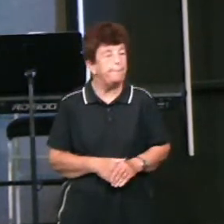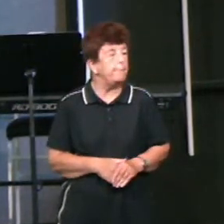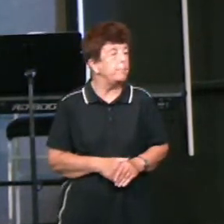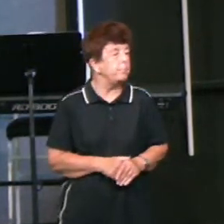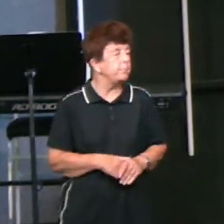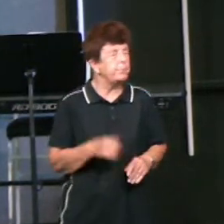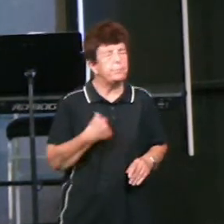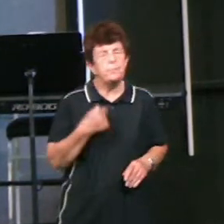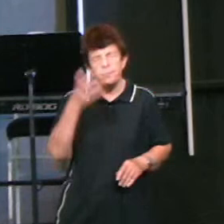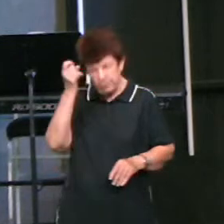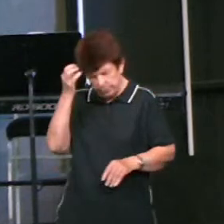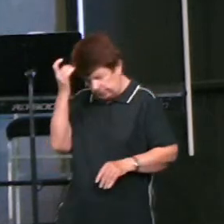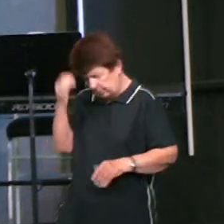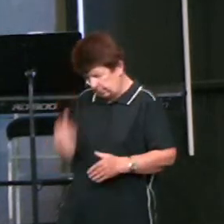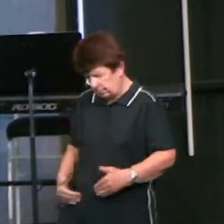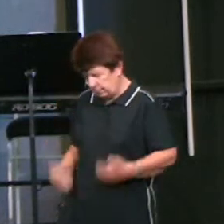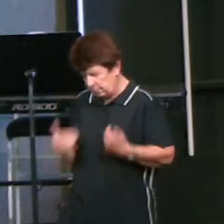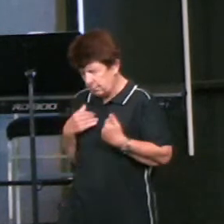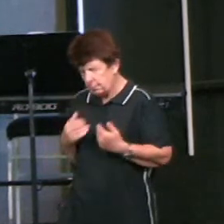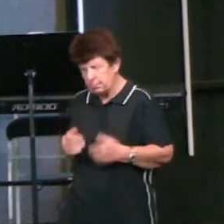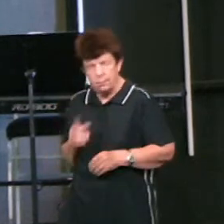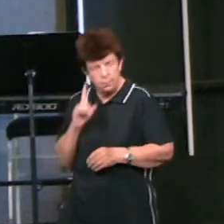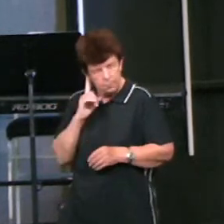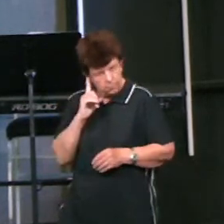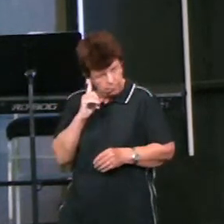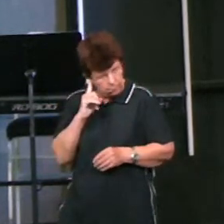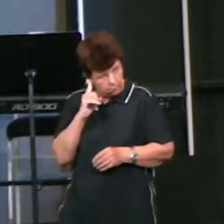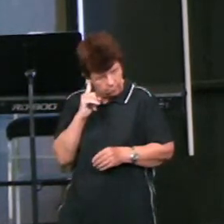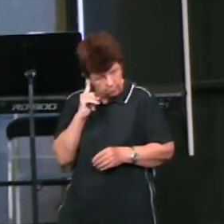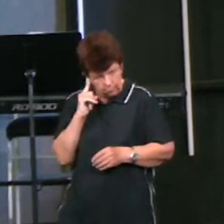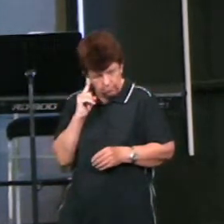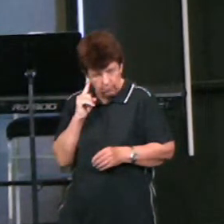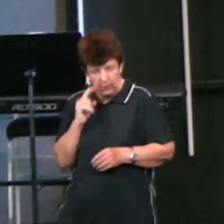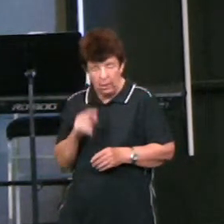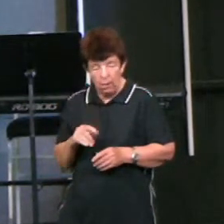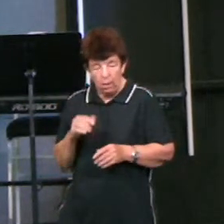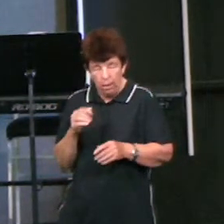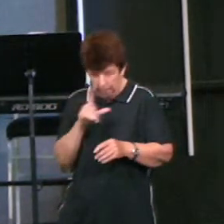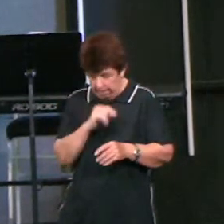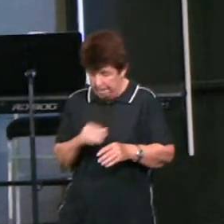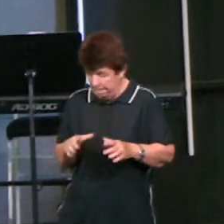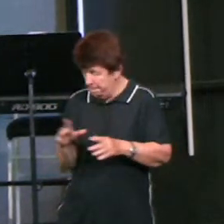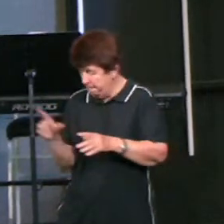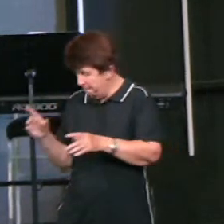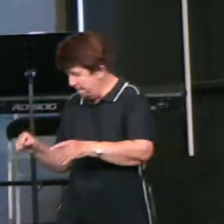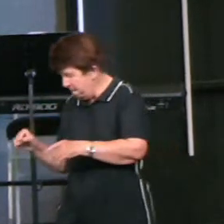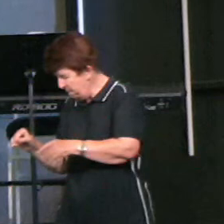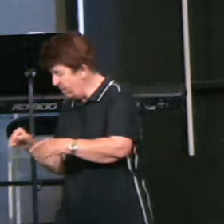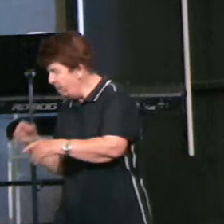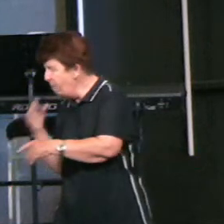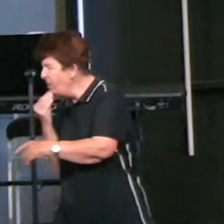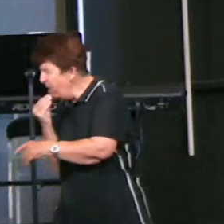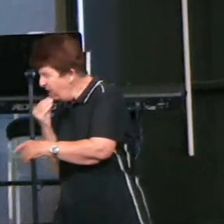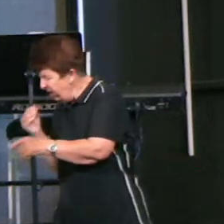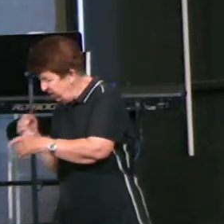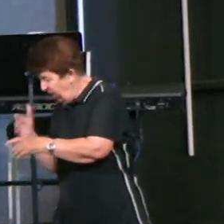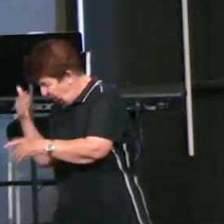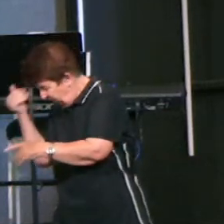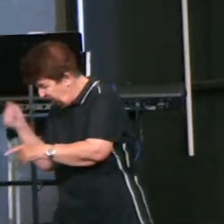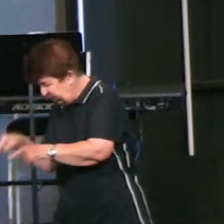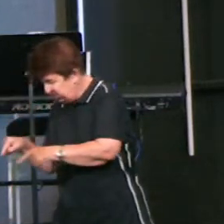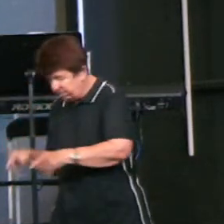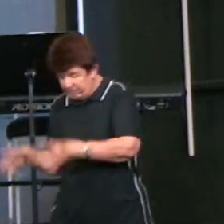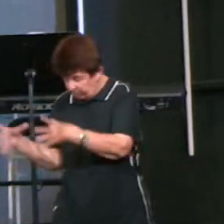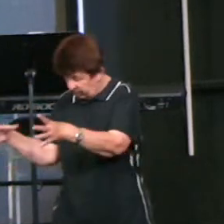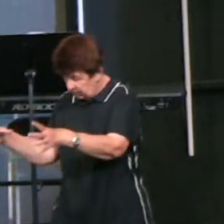I'm thinking about this, I started to ponder, well, if Jew and Gentile, Christian and non-Christian,